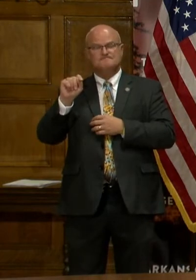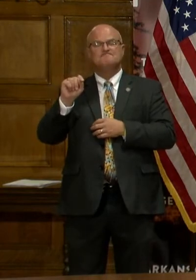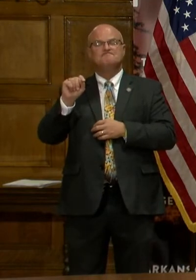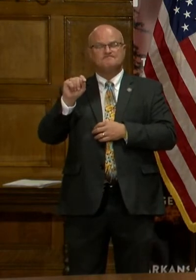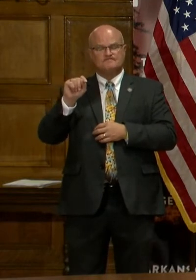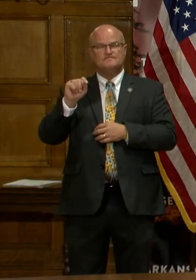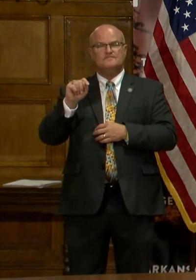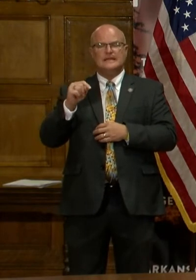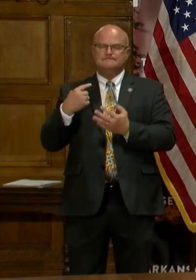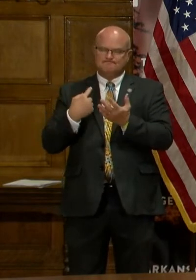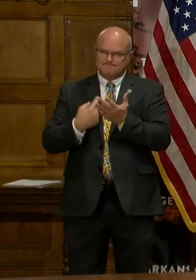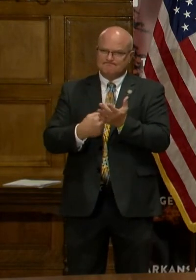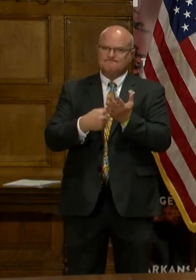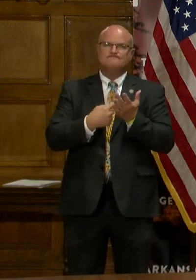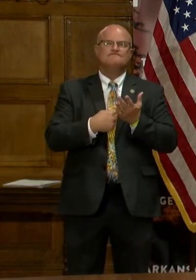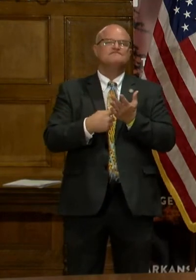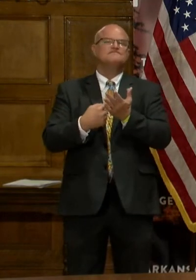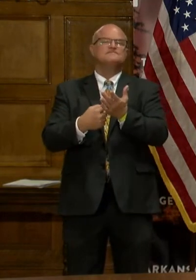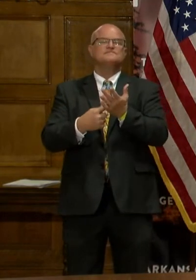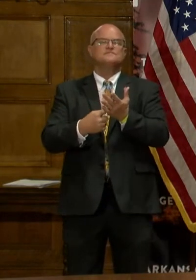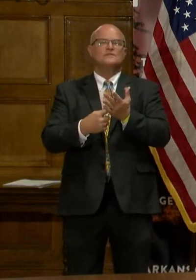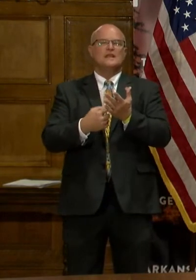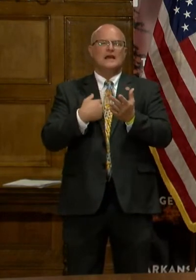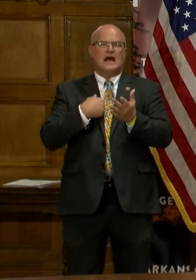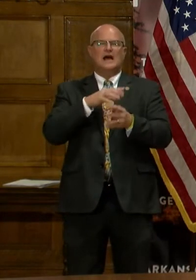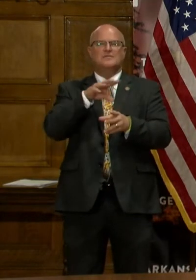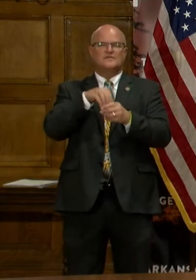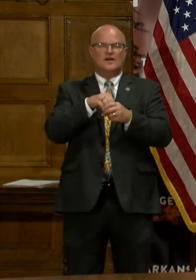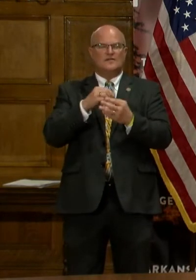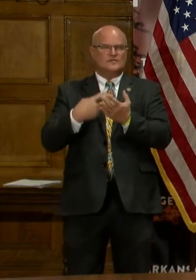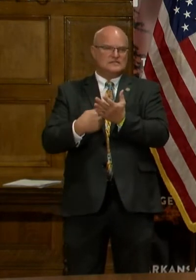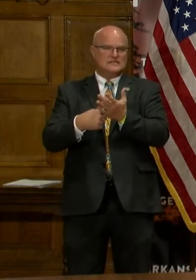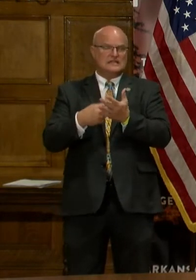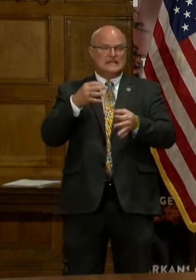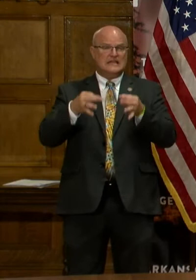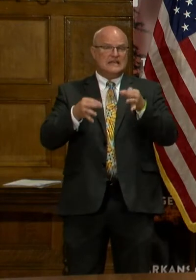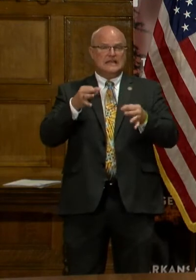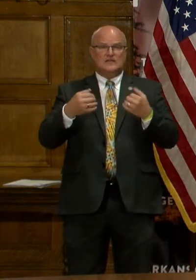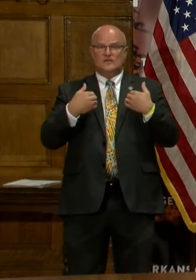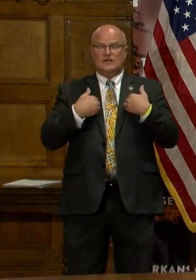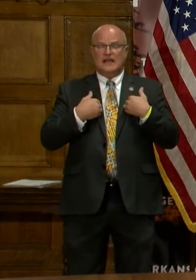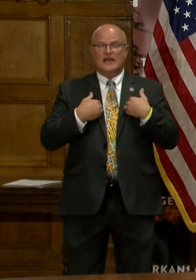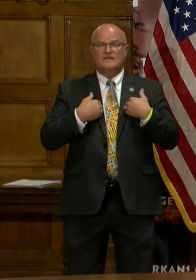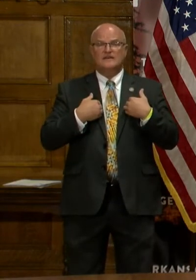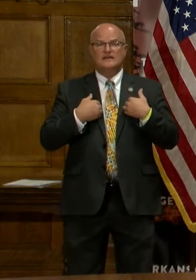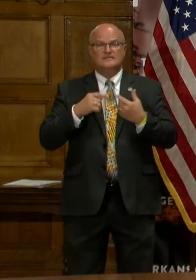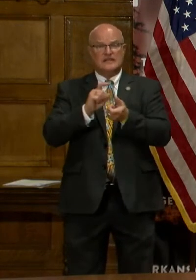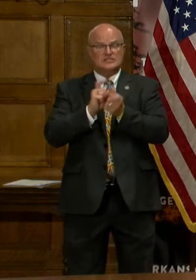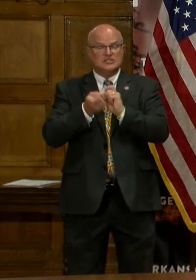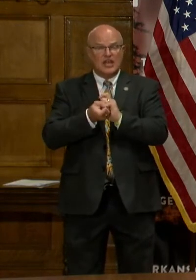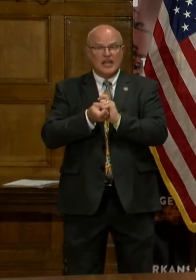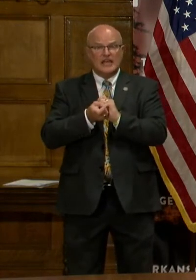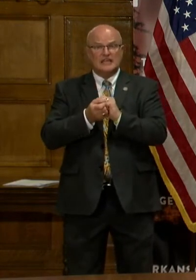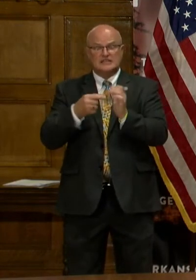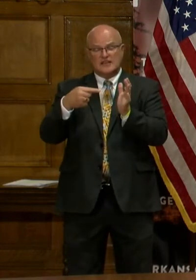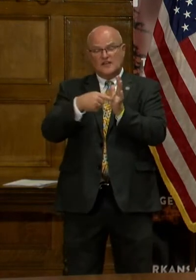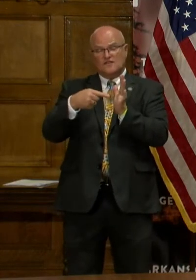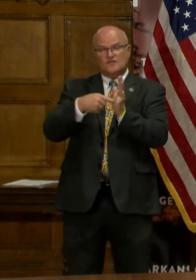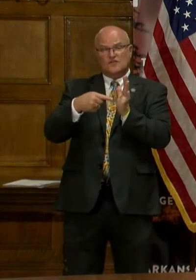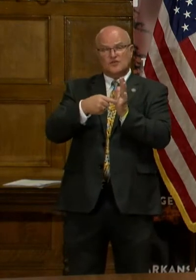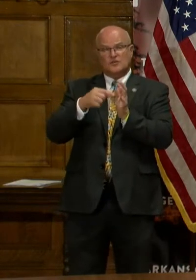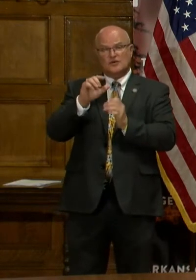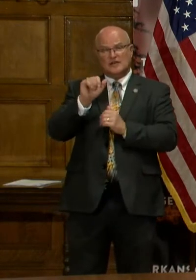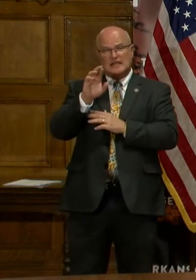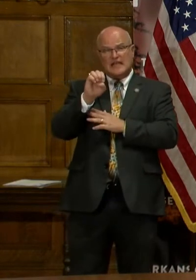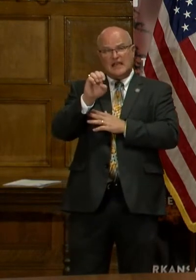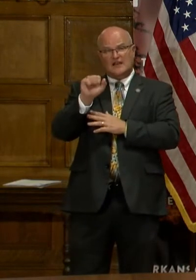there has been discussions on that. I'm engaged in that. If there is a change in the Affordable Care Act based